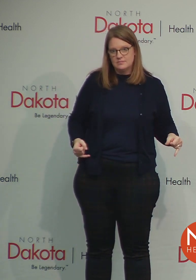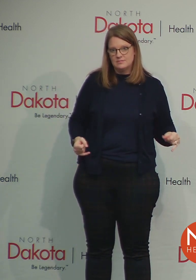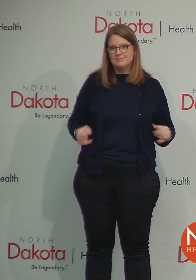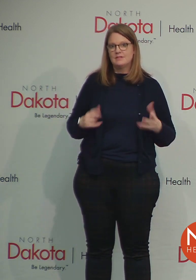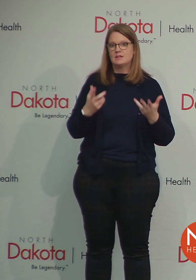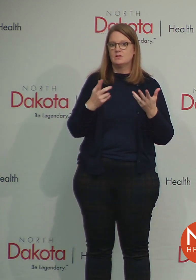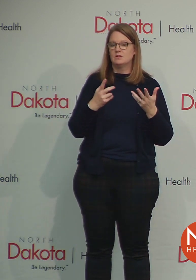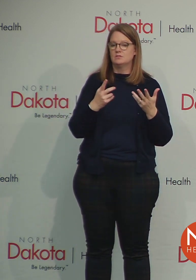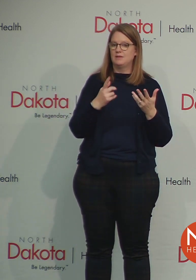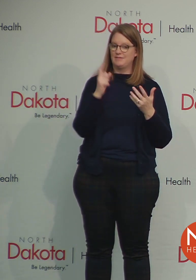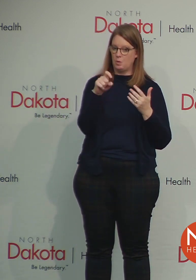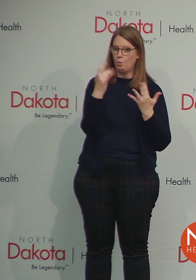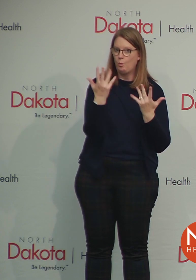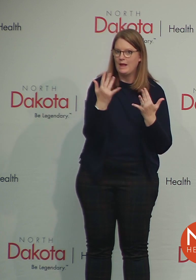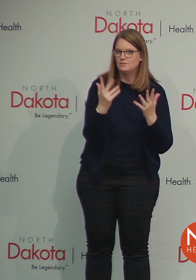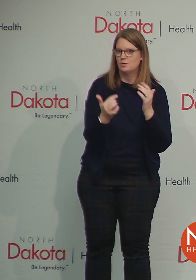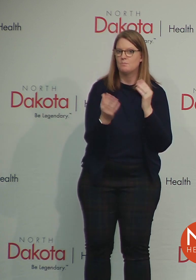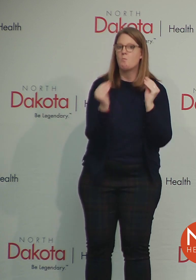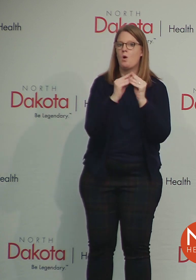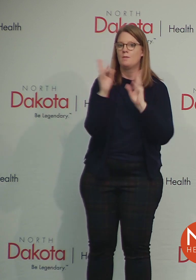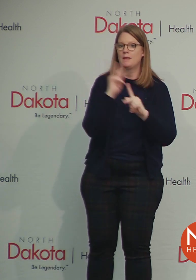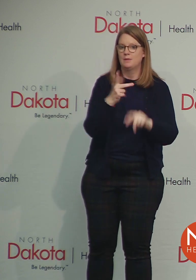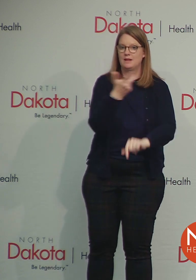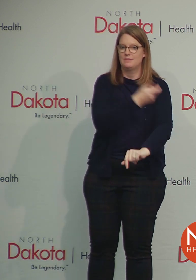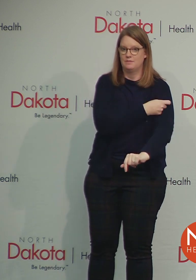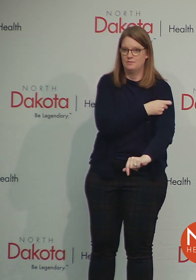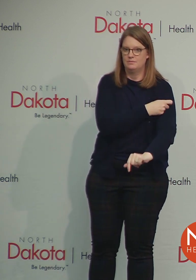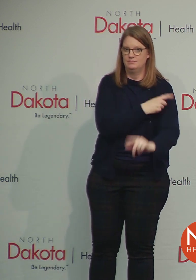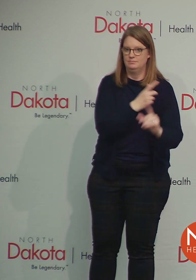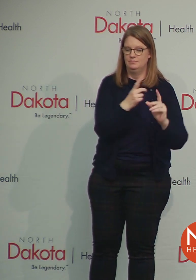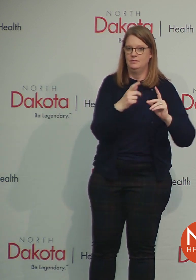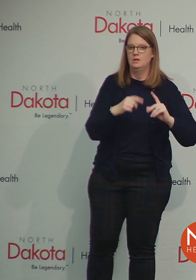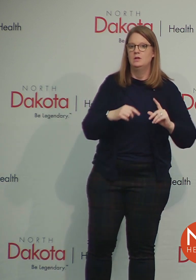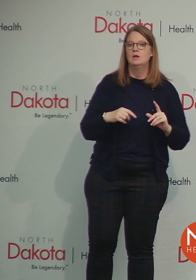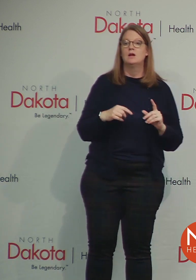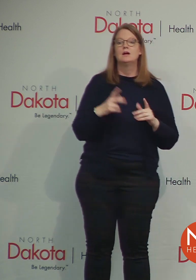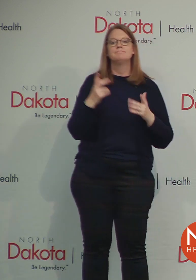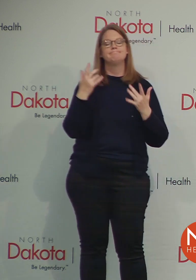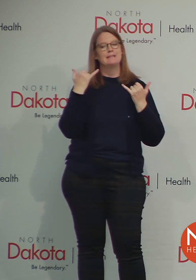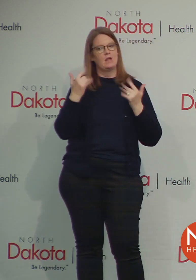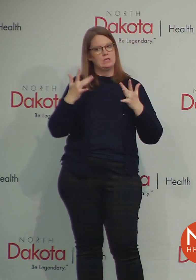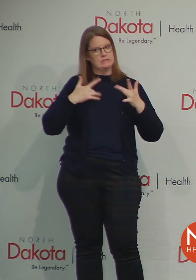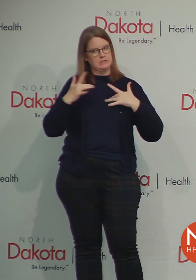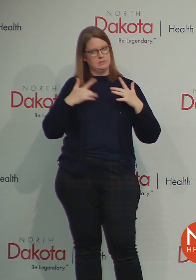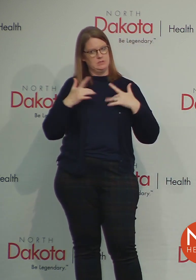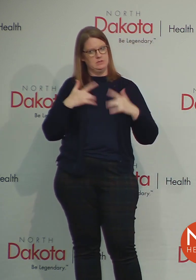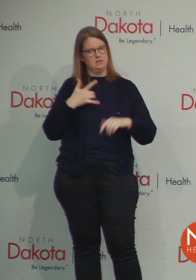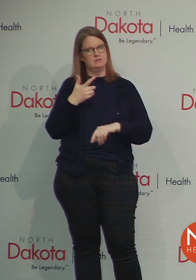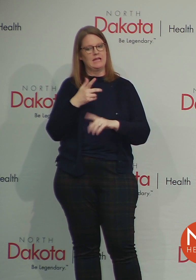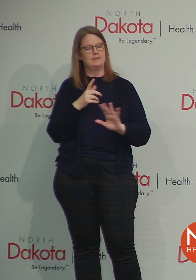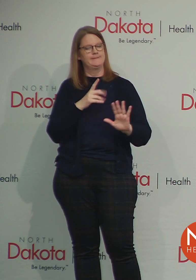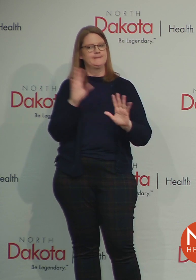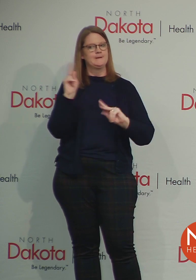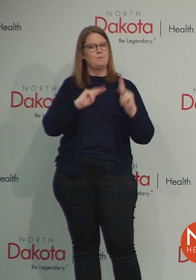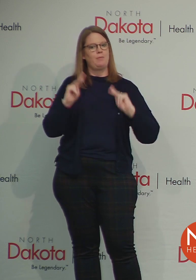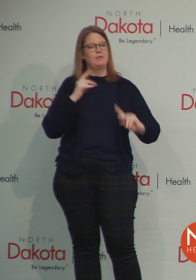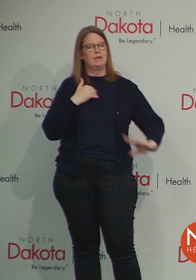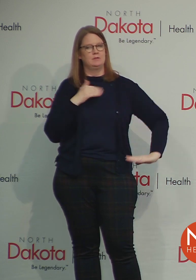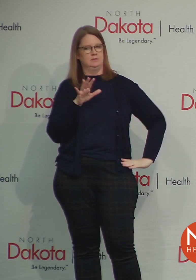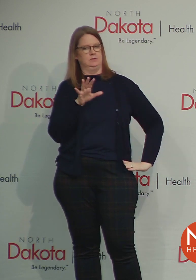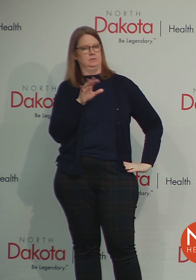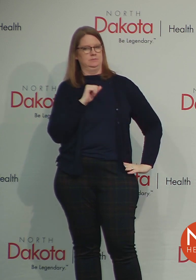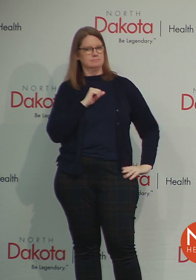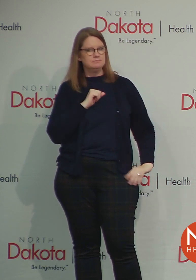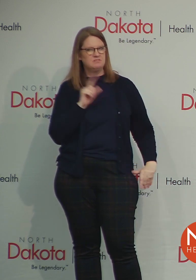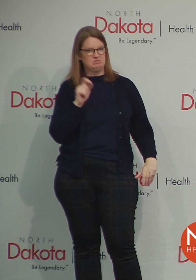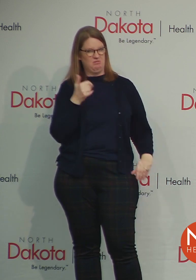vaccinated. And then just one last comment. I know there are some concerns about vaccine hesitancy or questions around whether or not